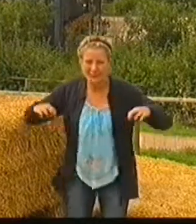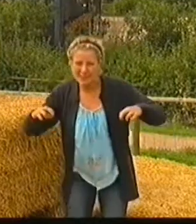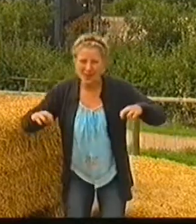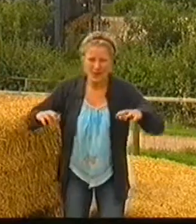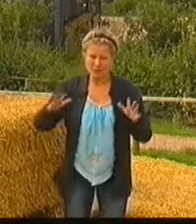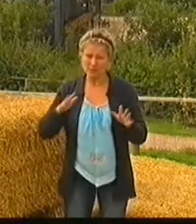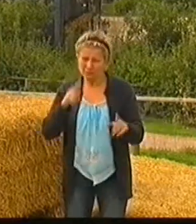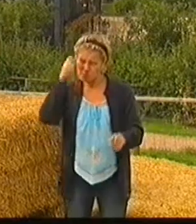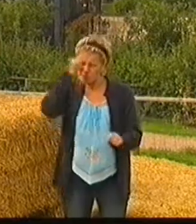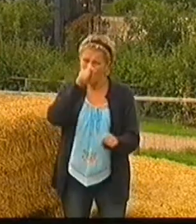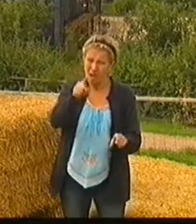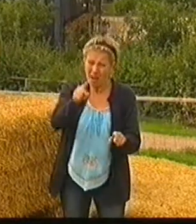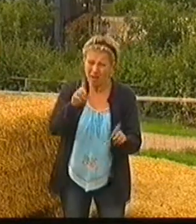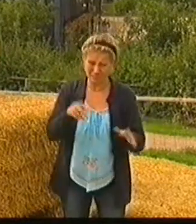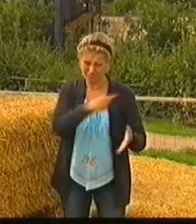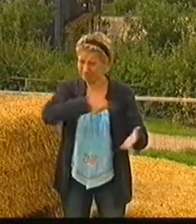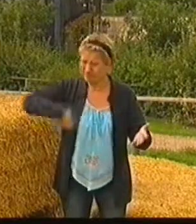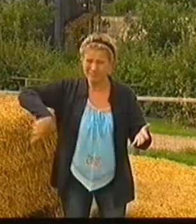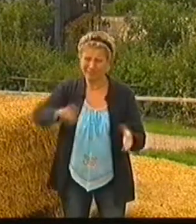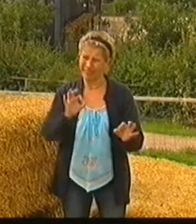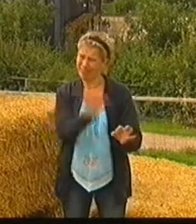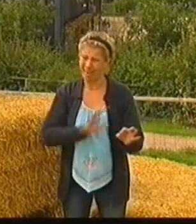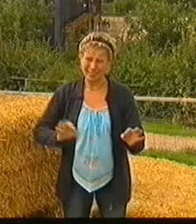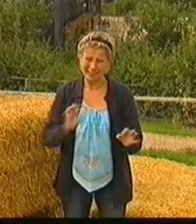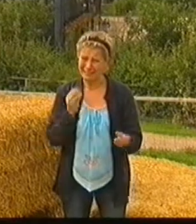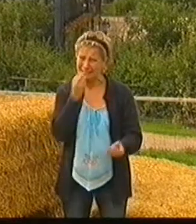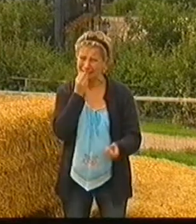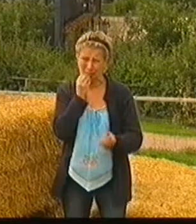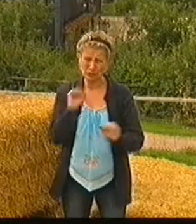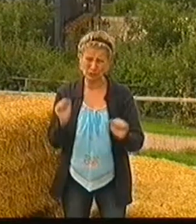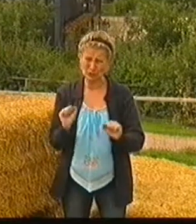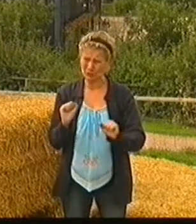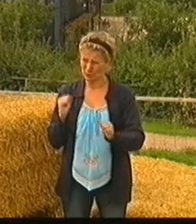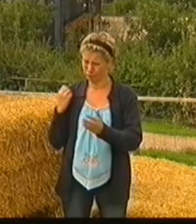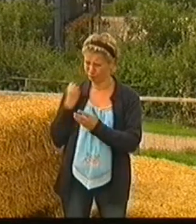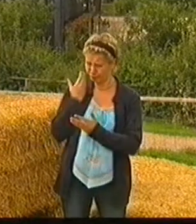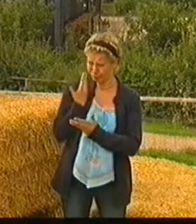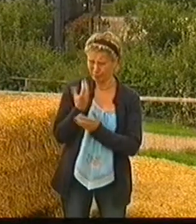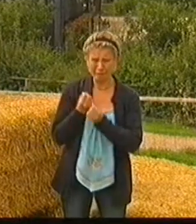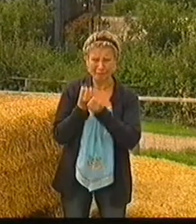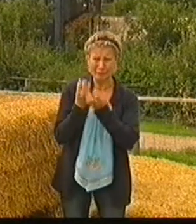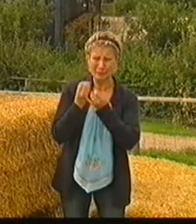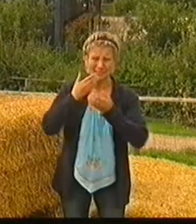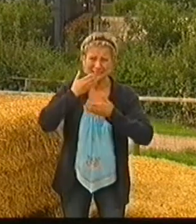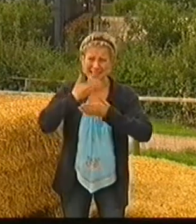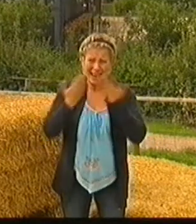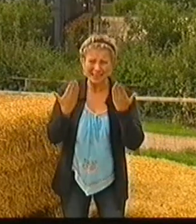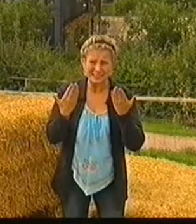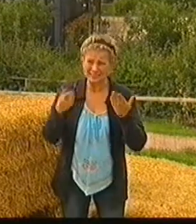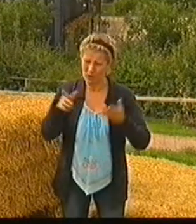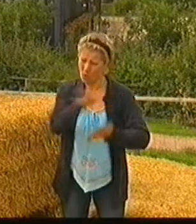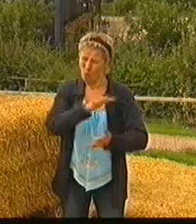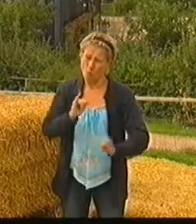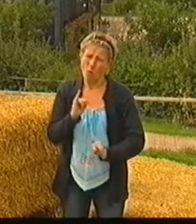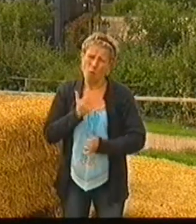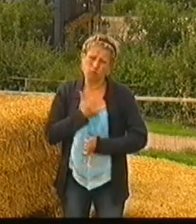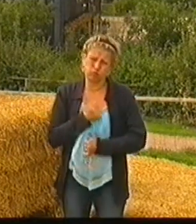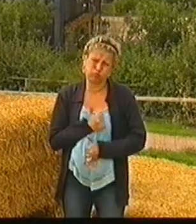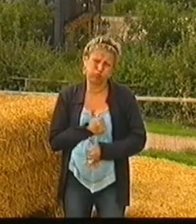Badger and the smallest fox sat down with the others. You must remember, no one had eaten a thing for several days.